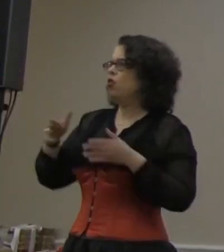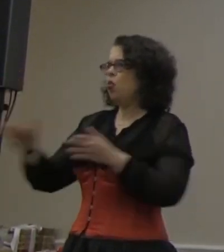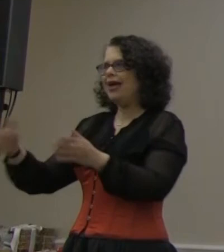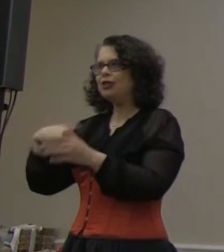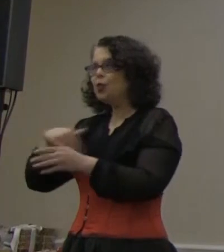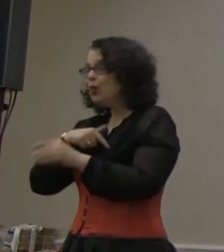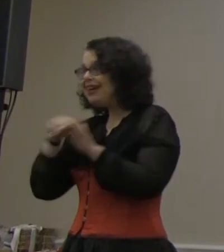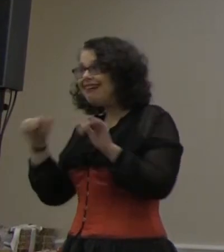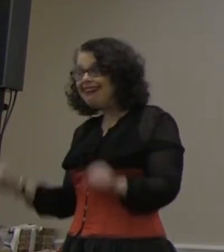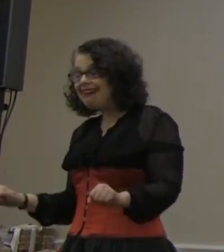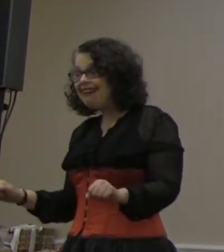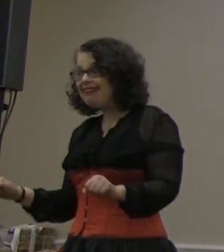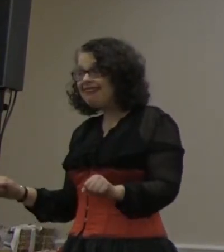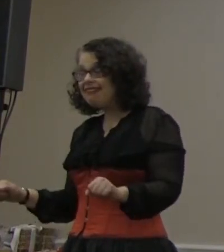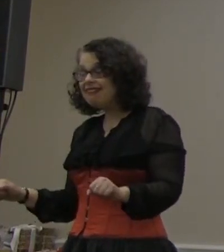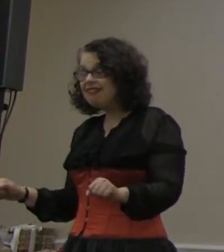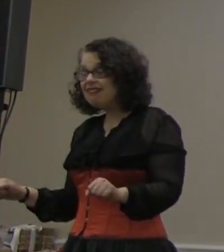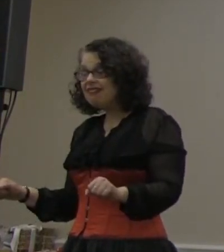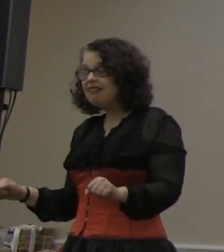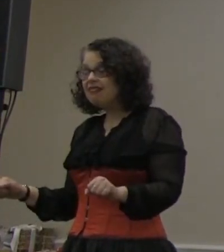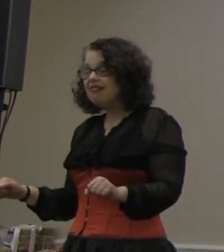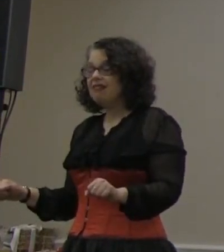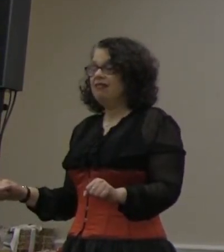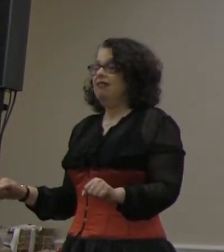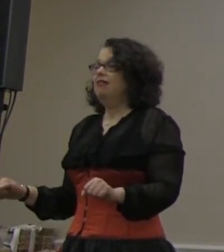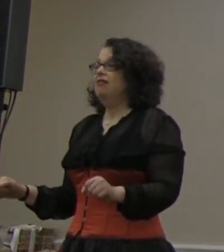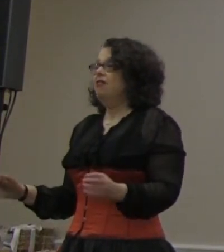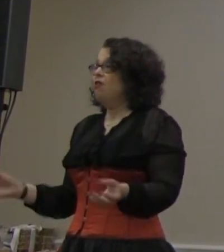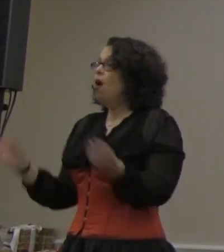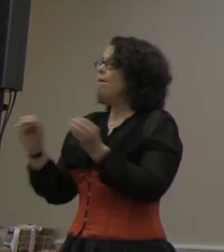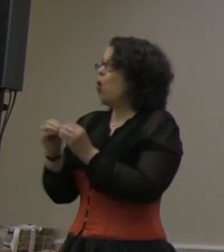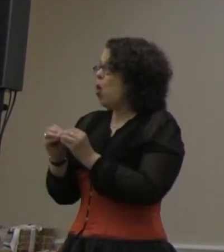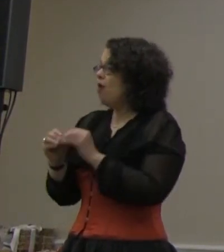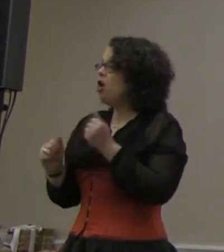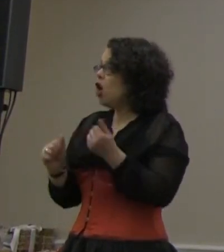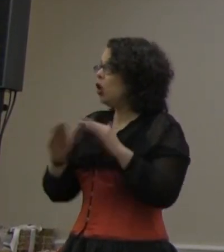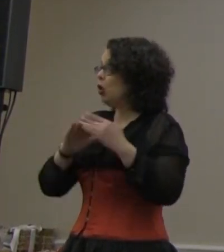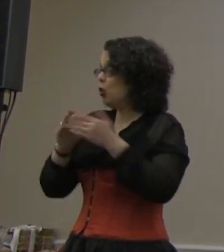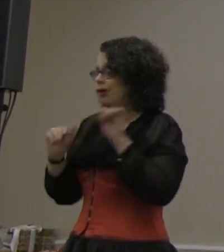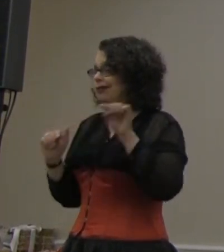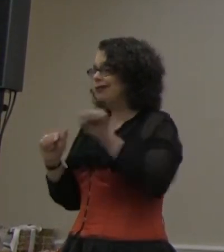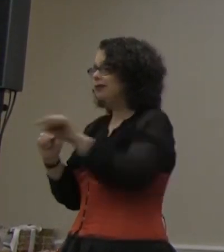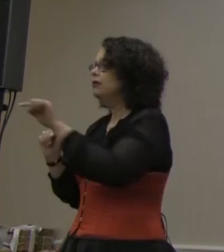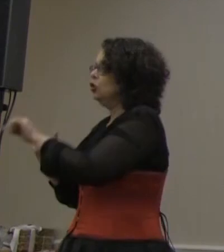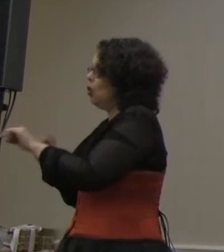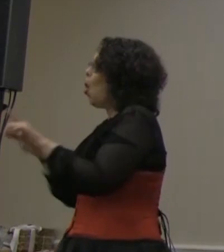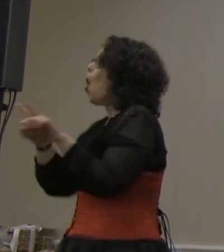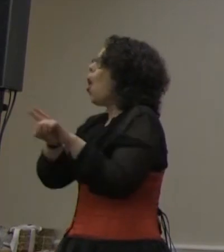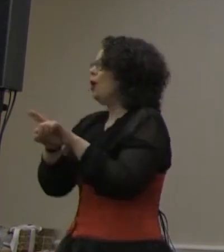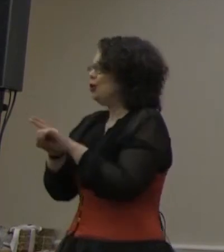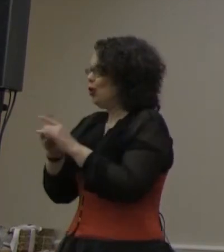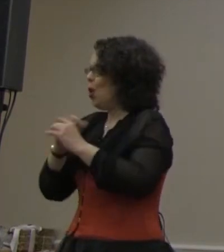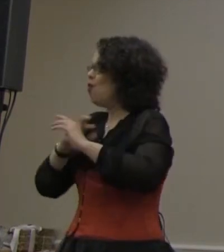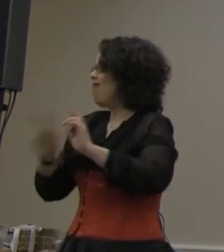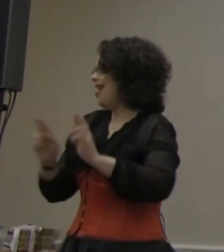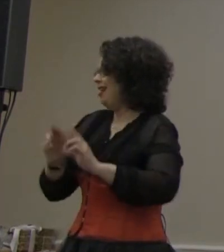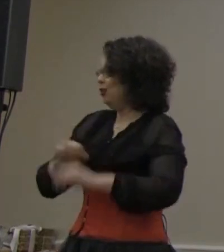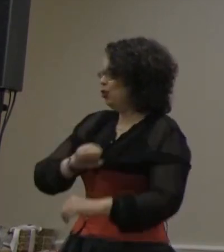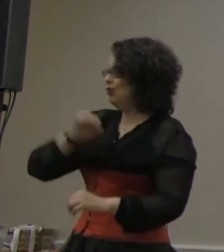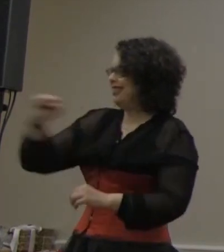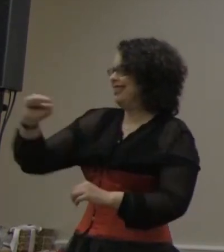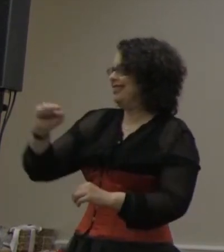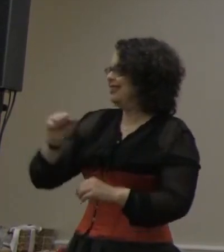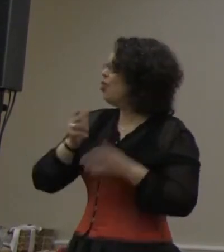we can, there are many more in other communities who are at the ready to resist